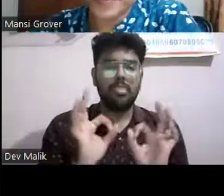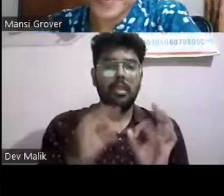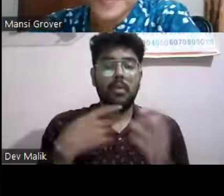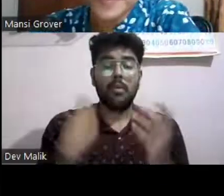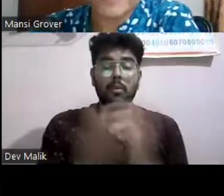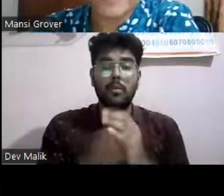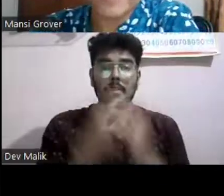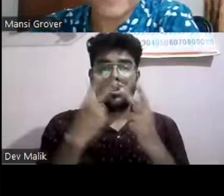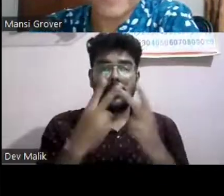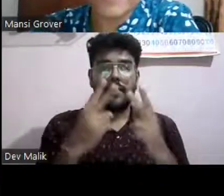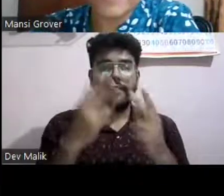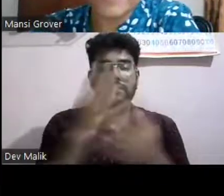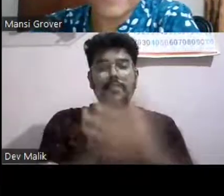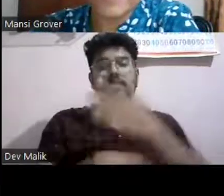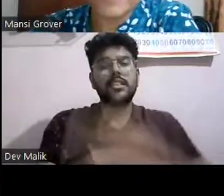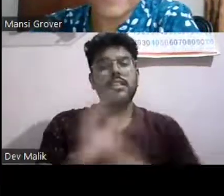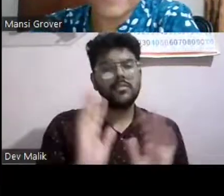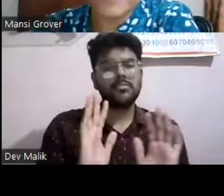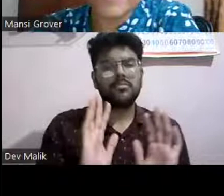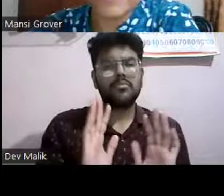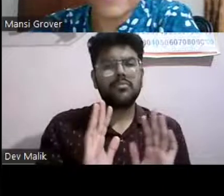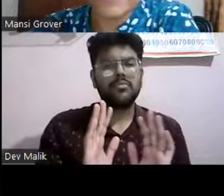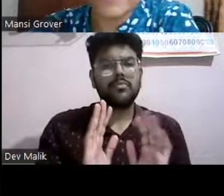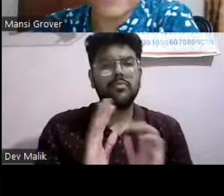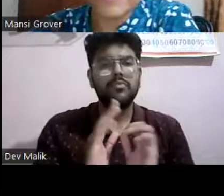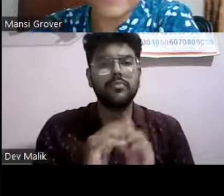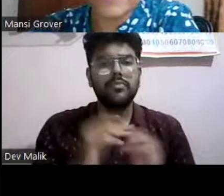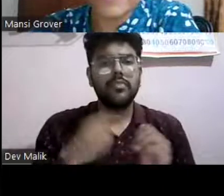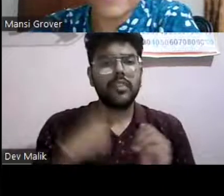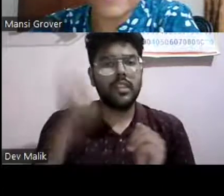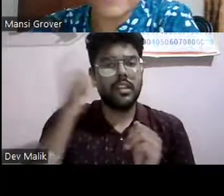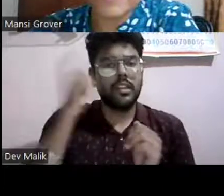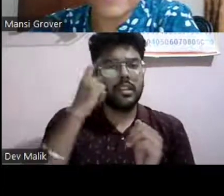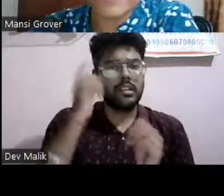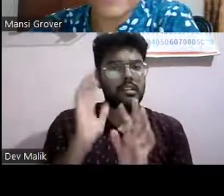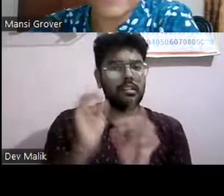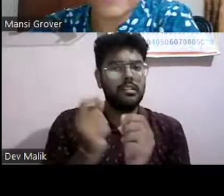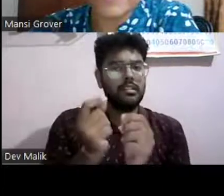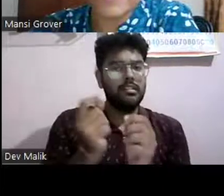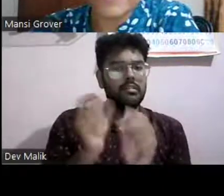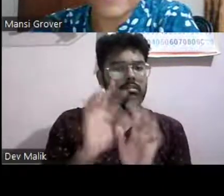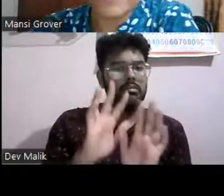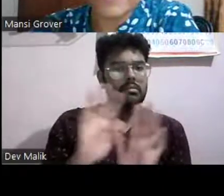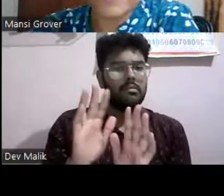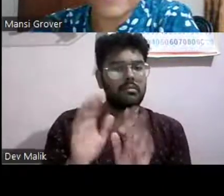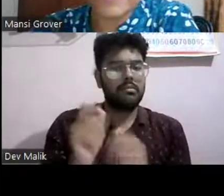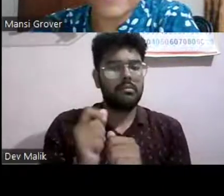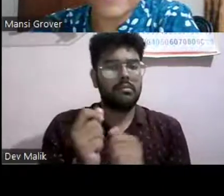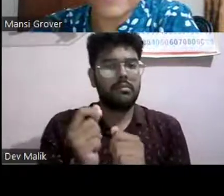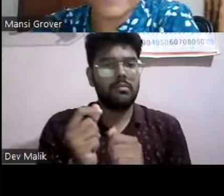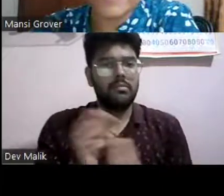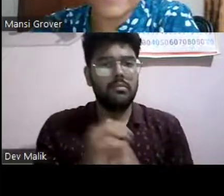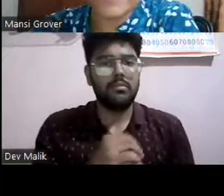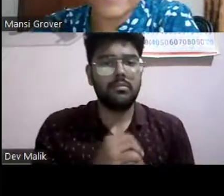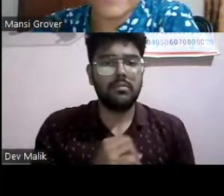the disability, and a lot of which you I rightly think pointed out. Yeah, we'll be talking. yeah.